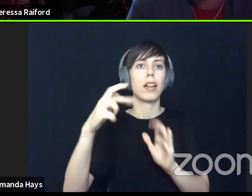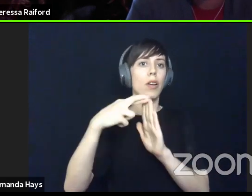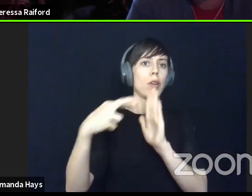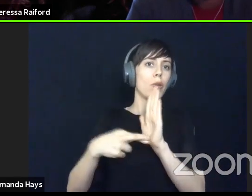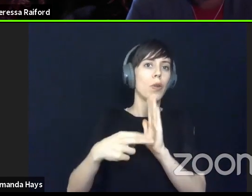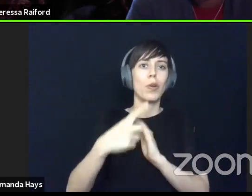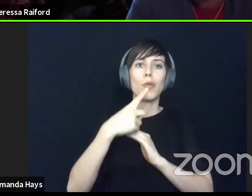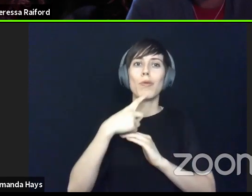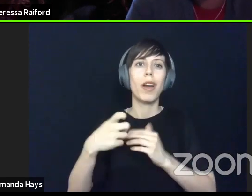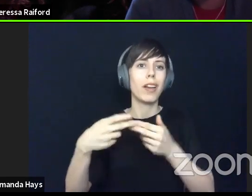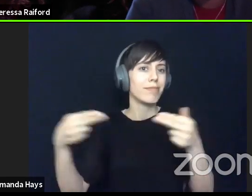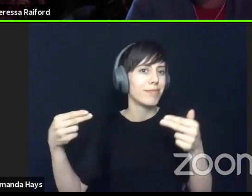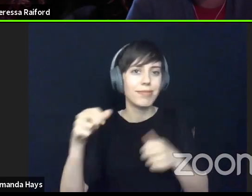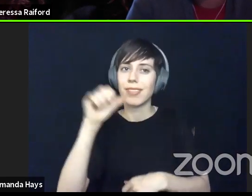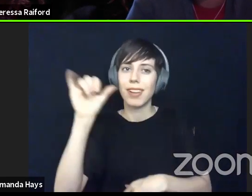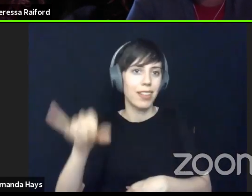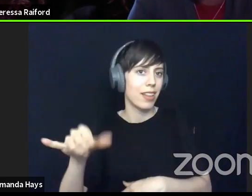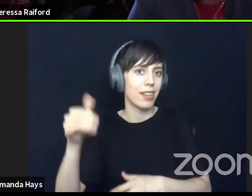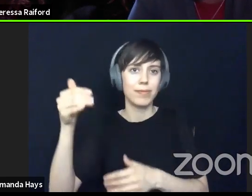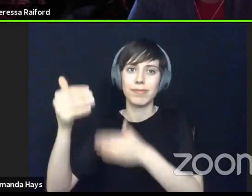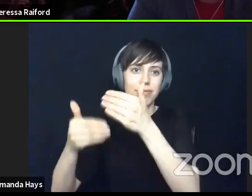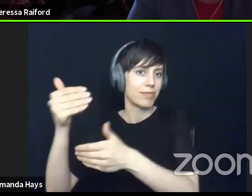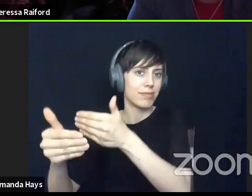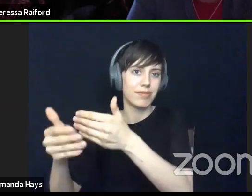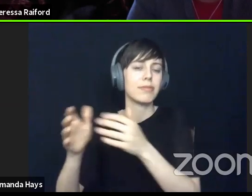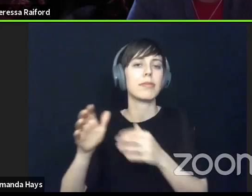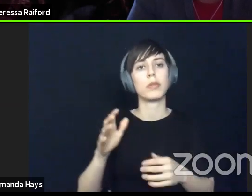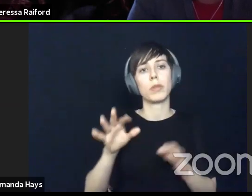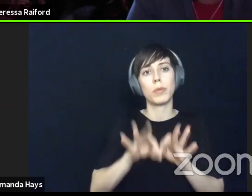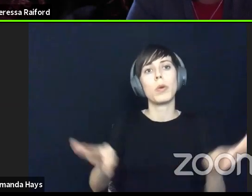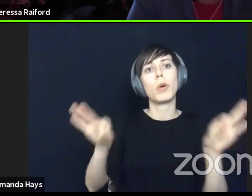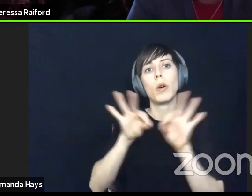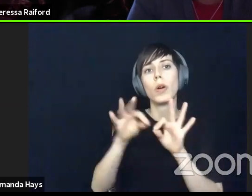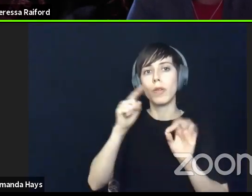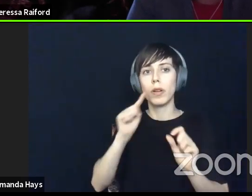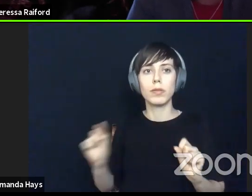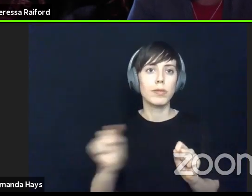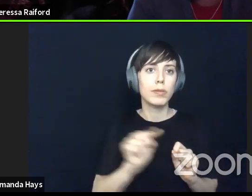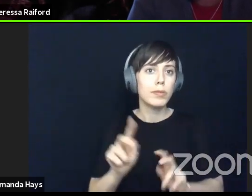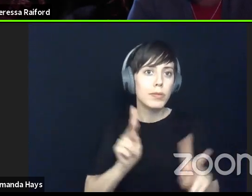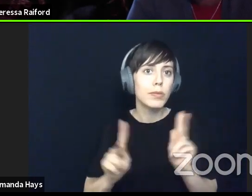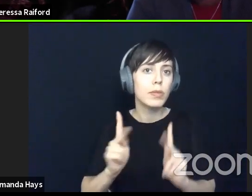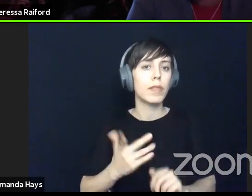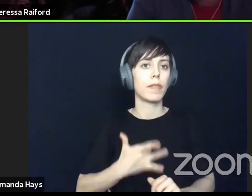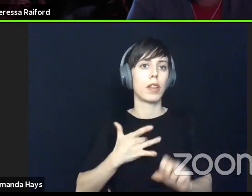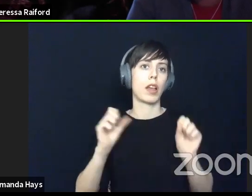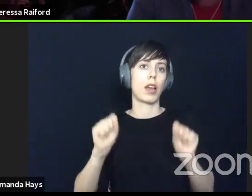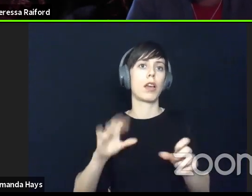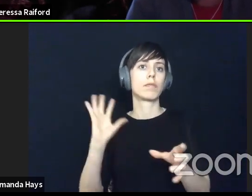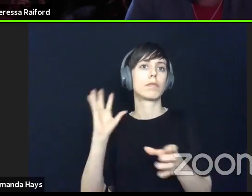line. So it's just important to me, especially you as a musician and as someone that's young.